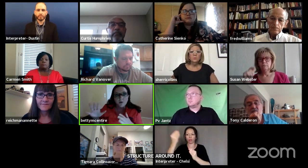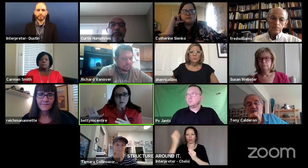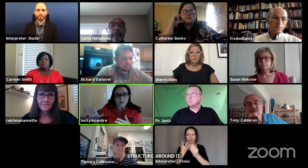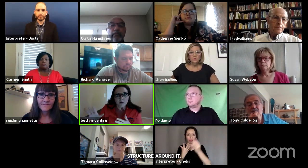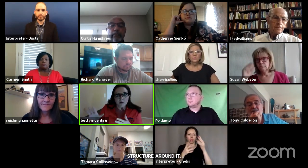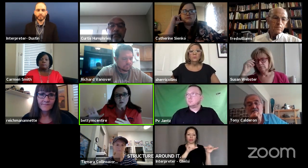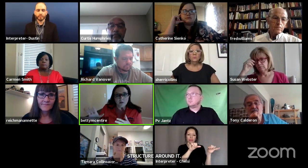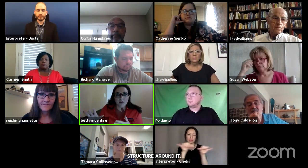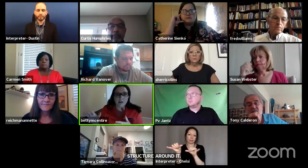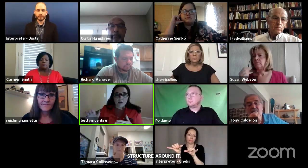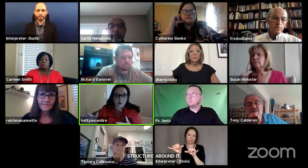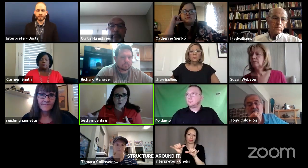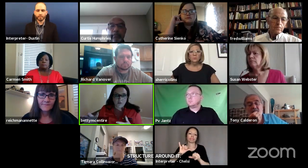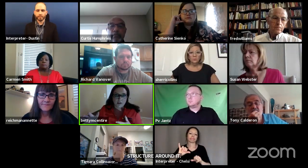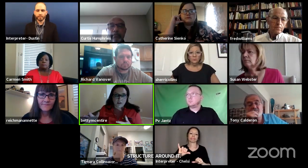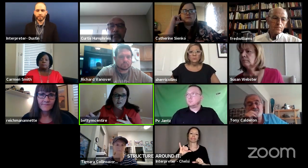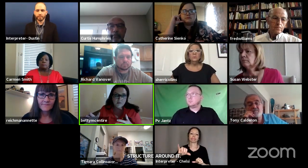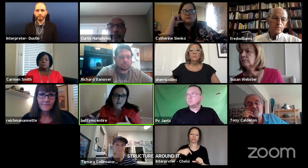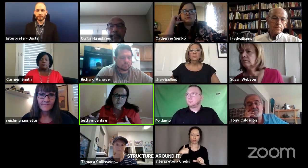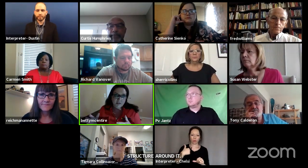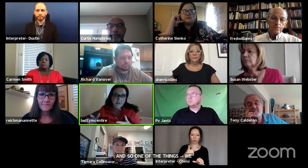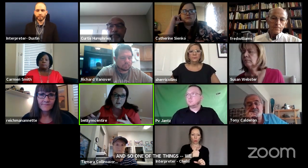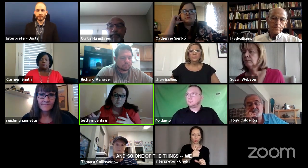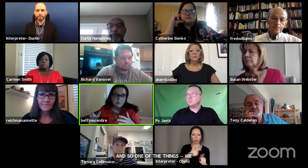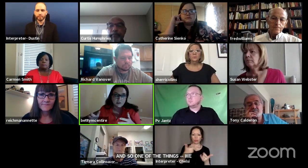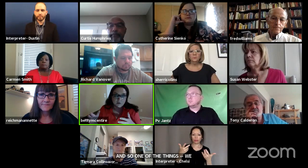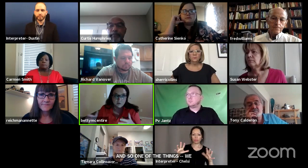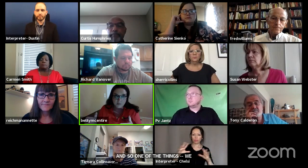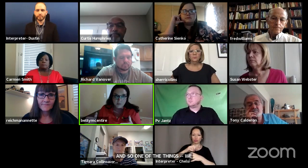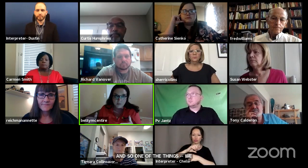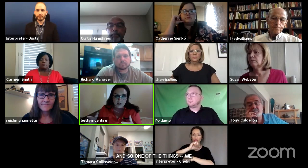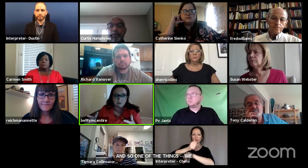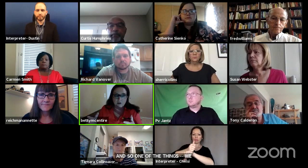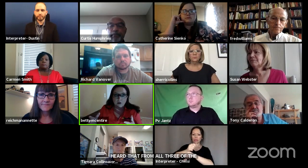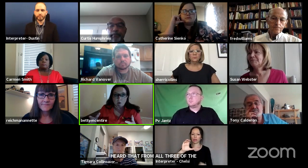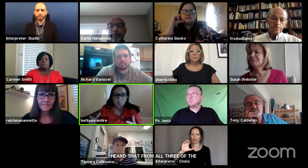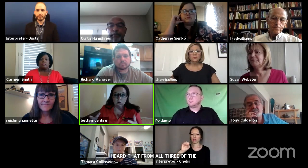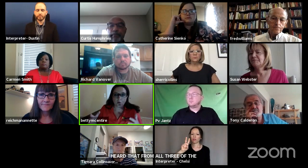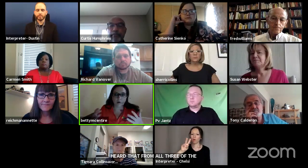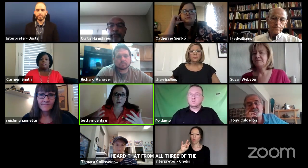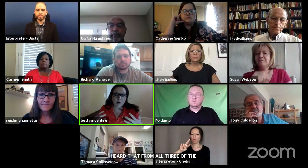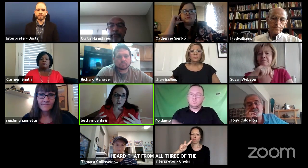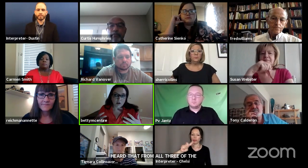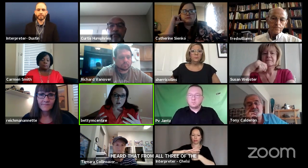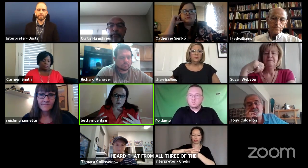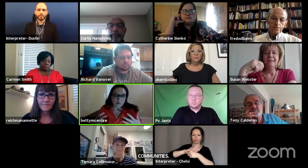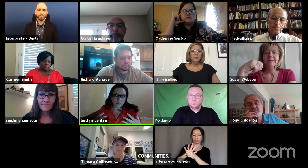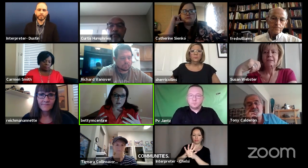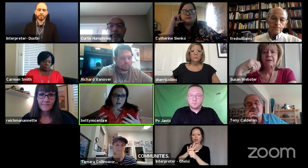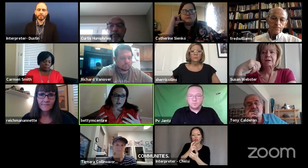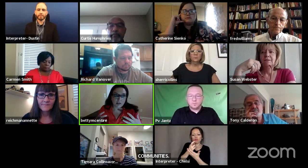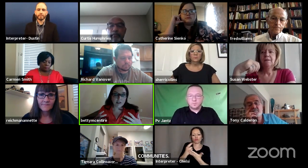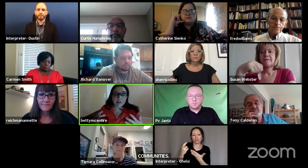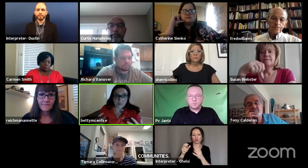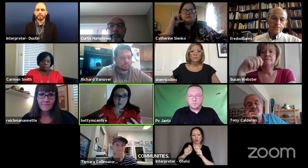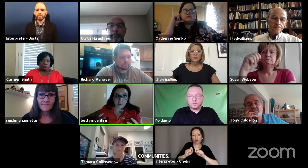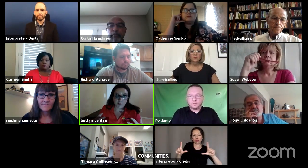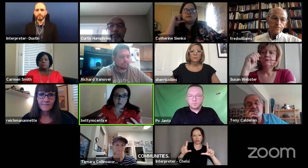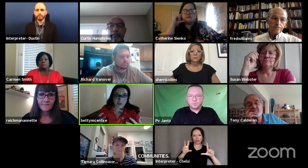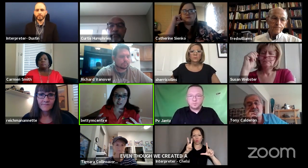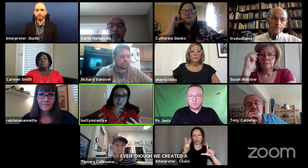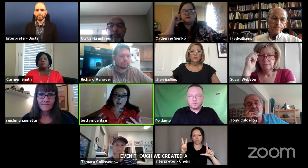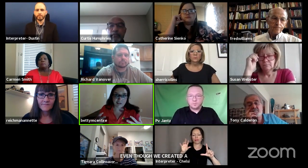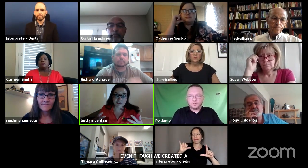we created a COVID specific resource page, what we heard really clearly from